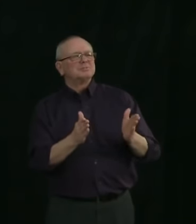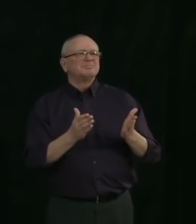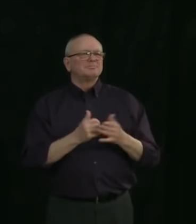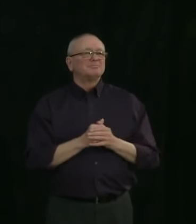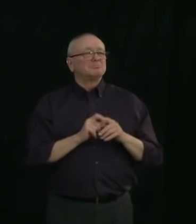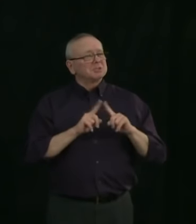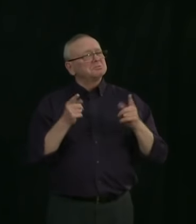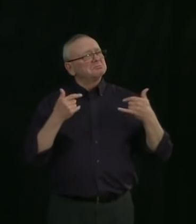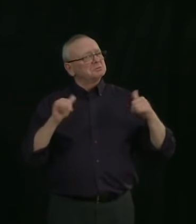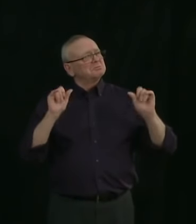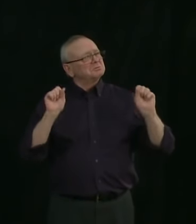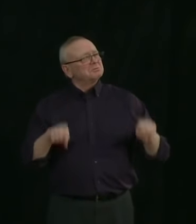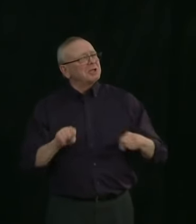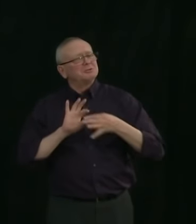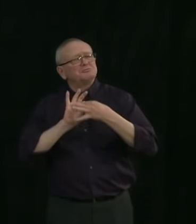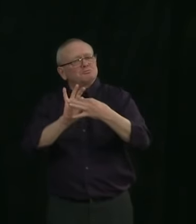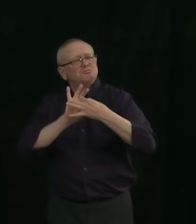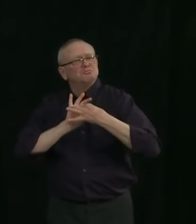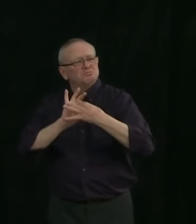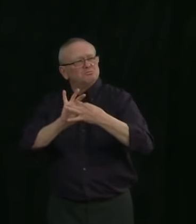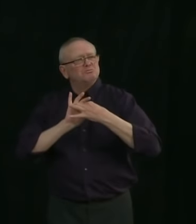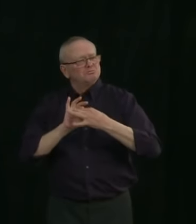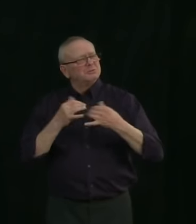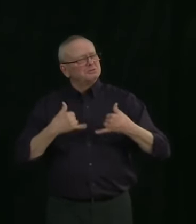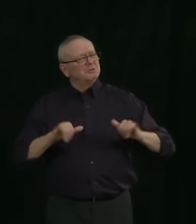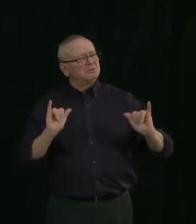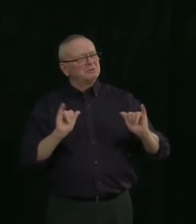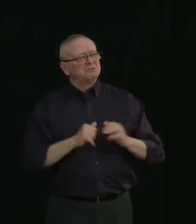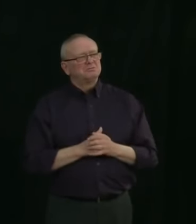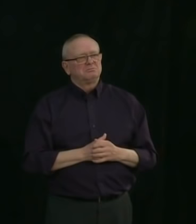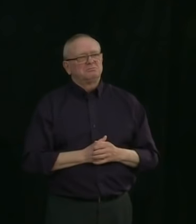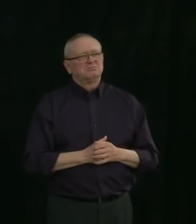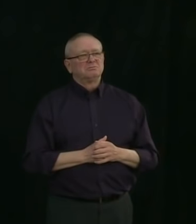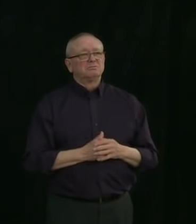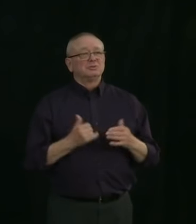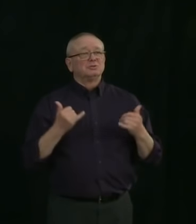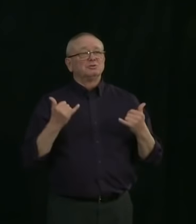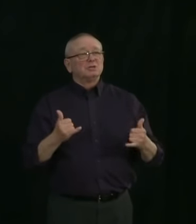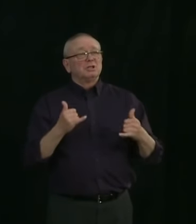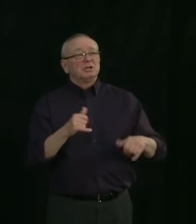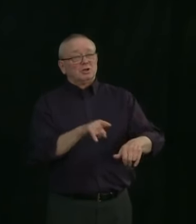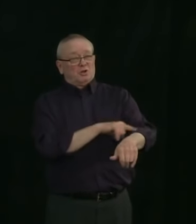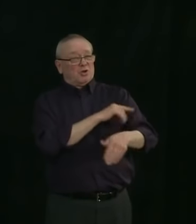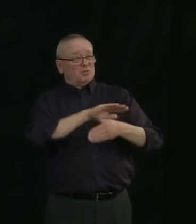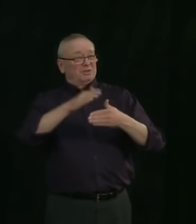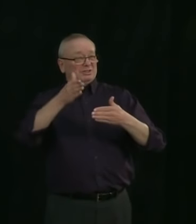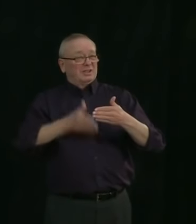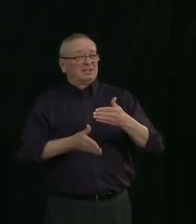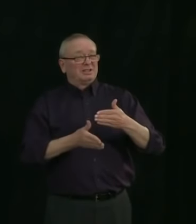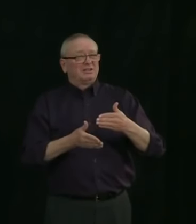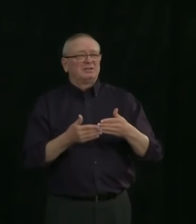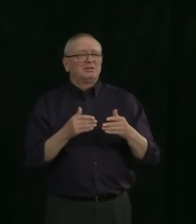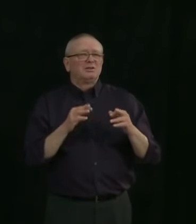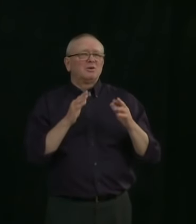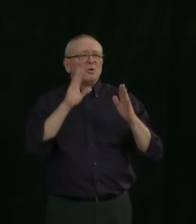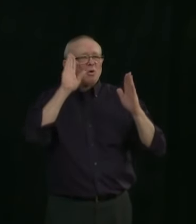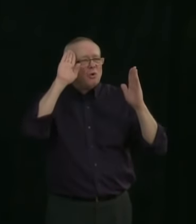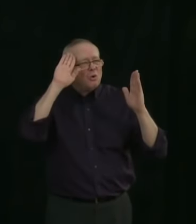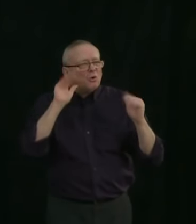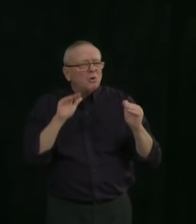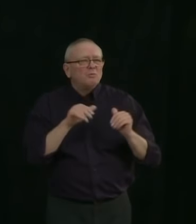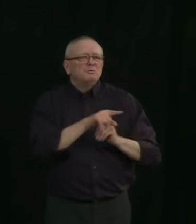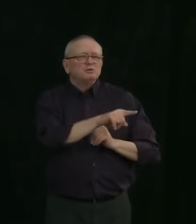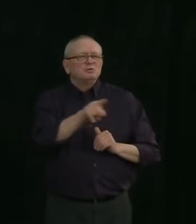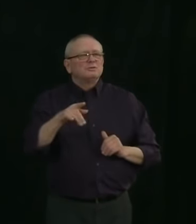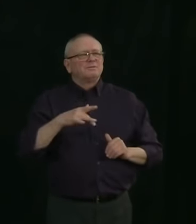into the long weekend, I hope we can all look at what we can do individually to protect ourselves and those around us. If you are feeling ill